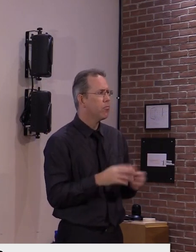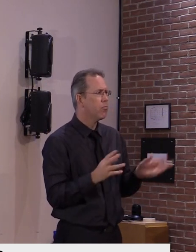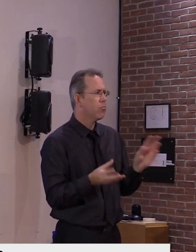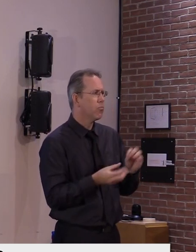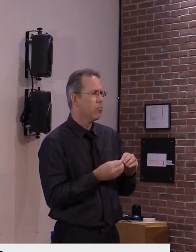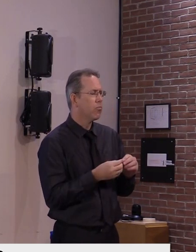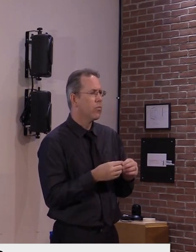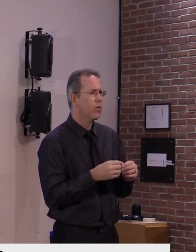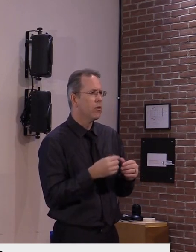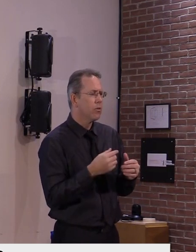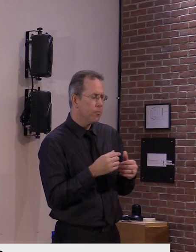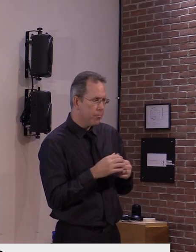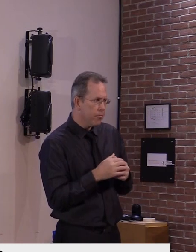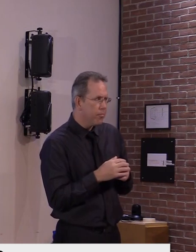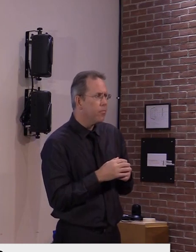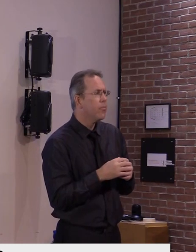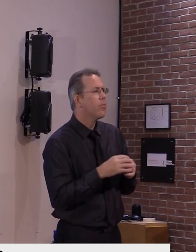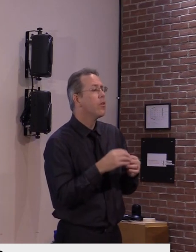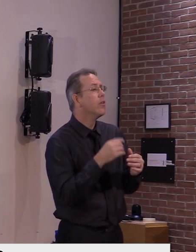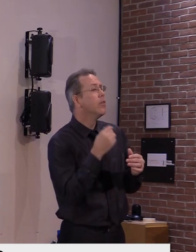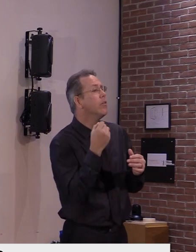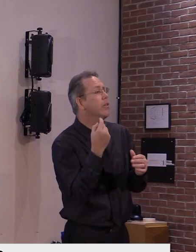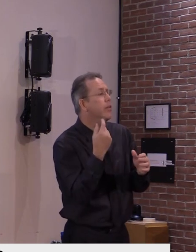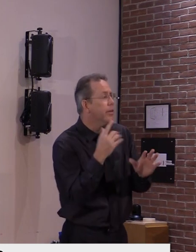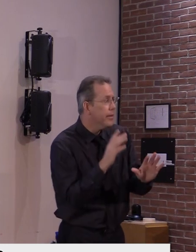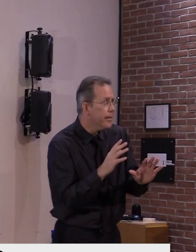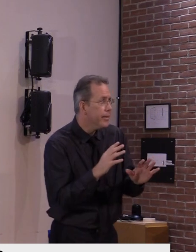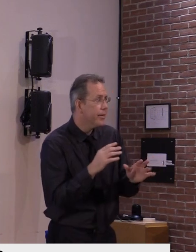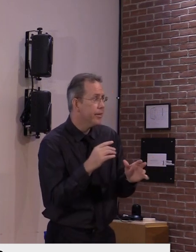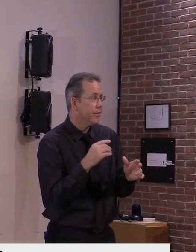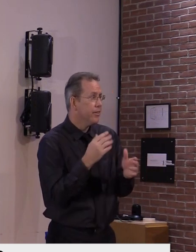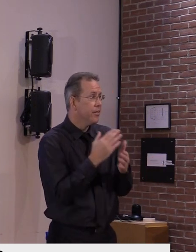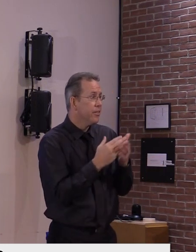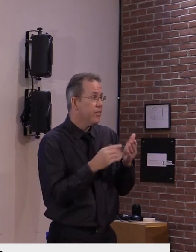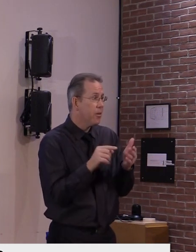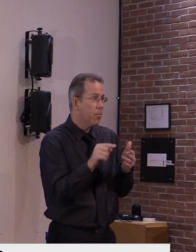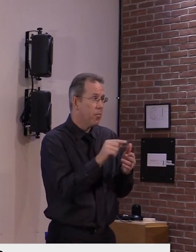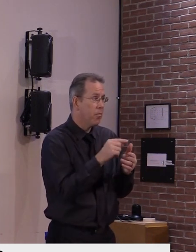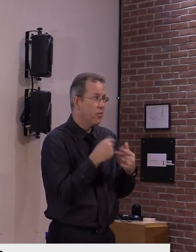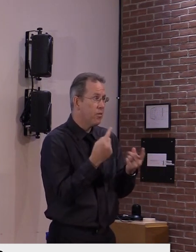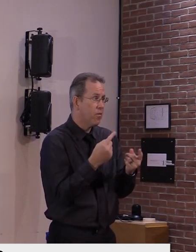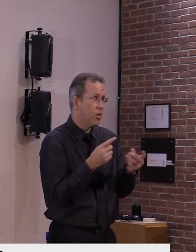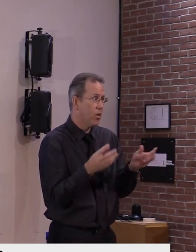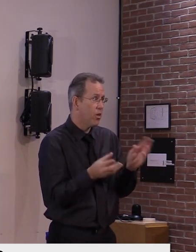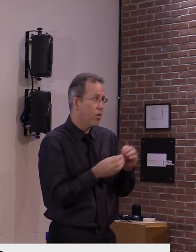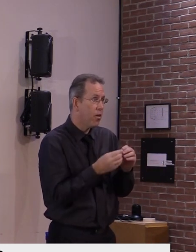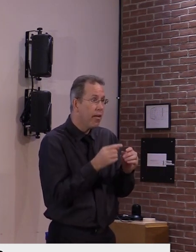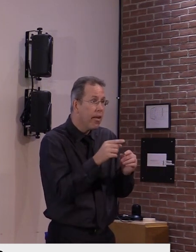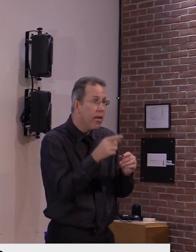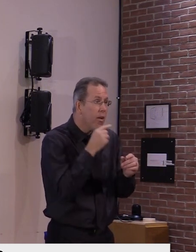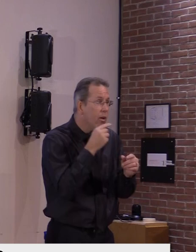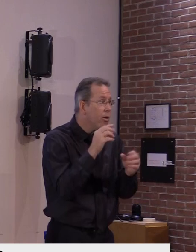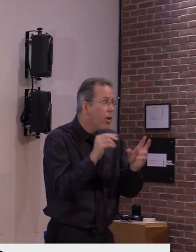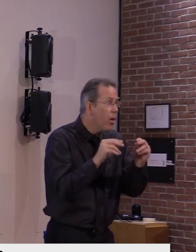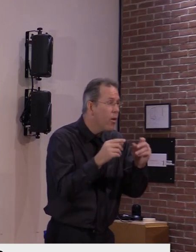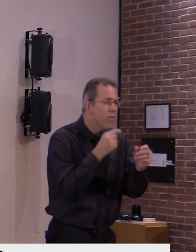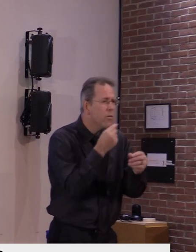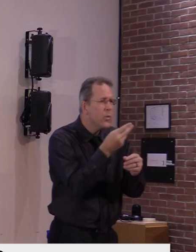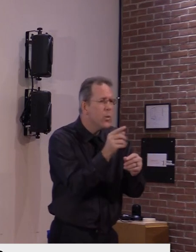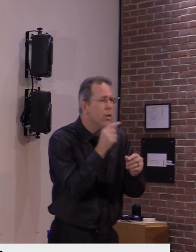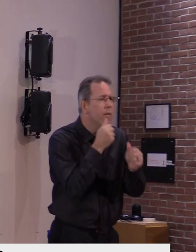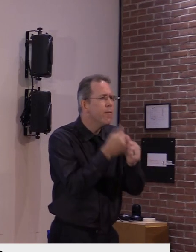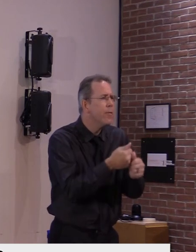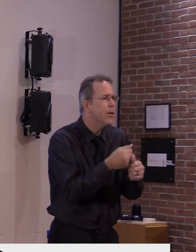non-compliance still haven't risen above 11 total. So again, large-scale compliance. We have a number of